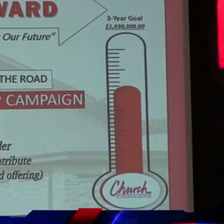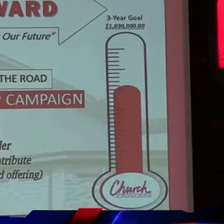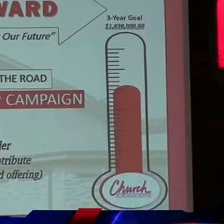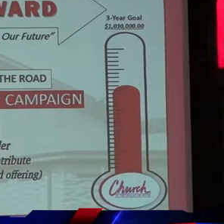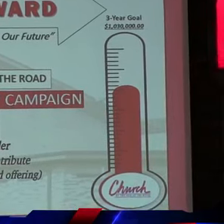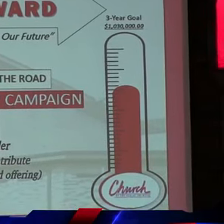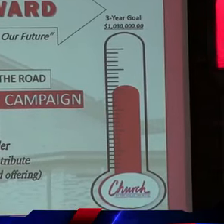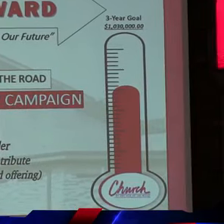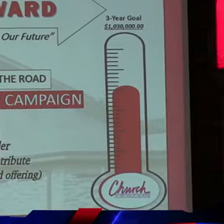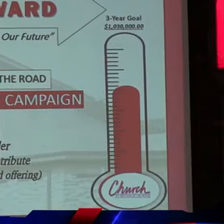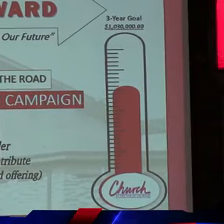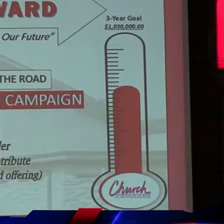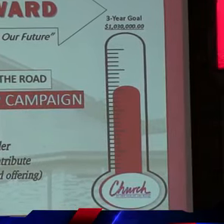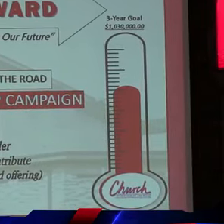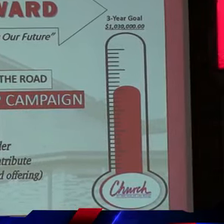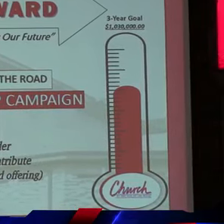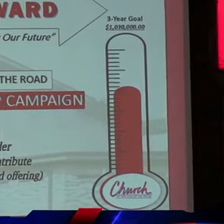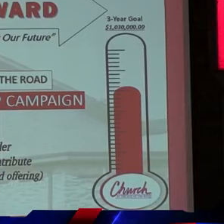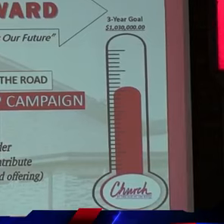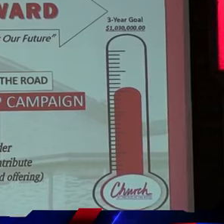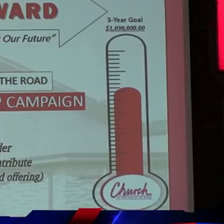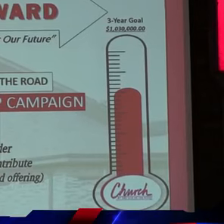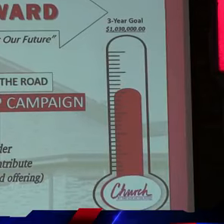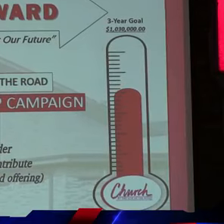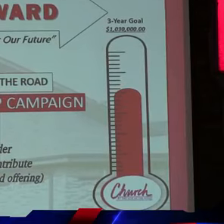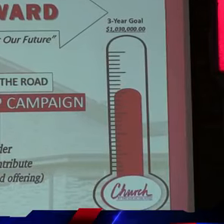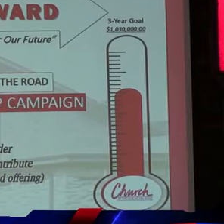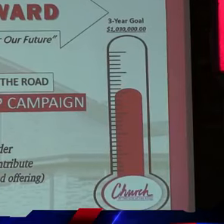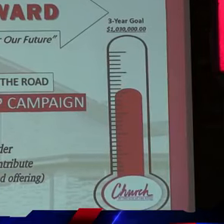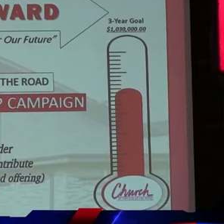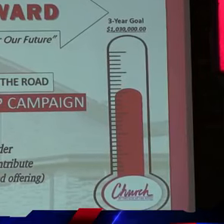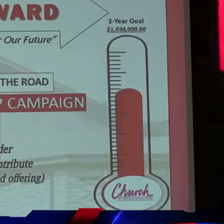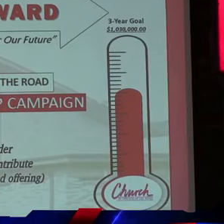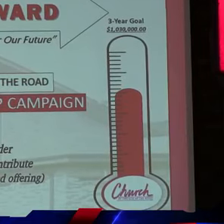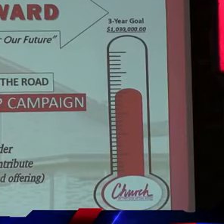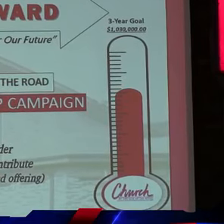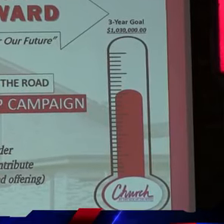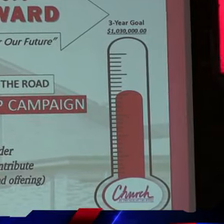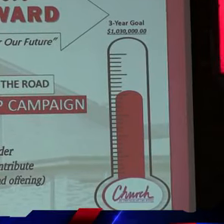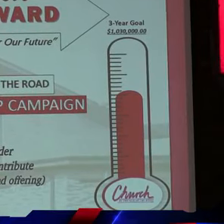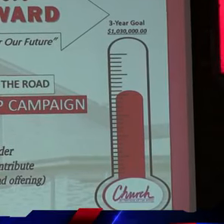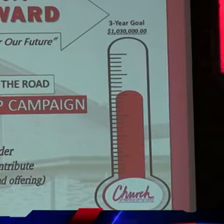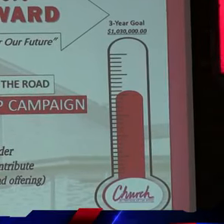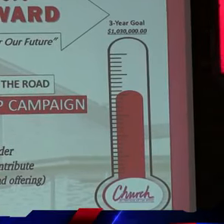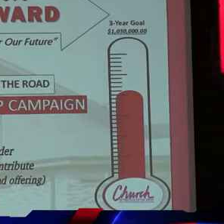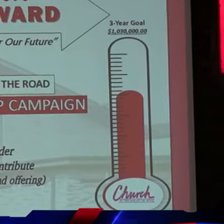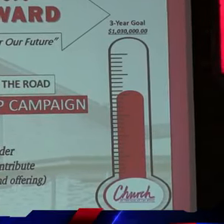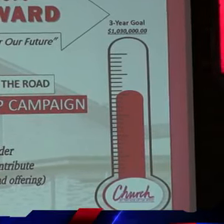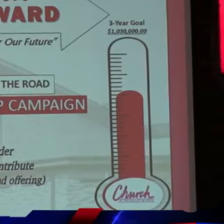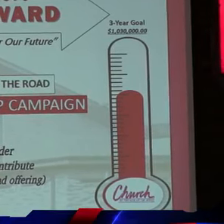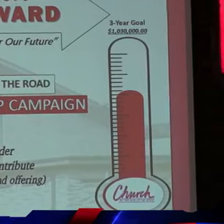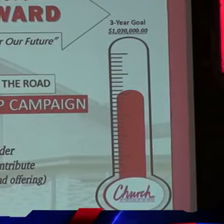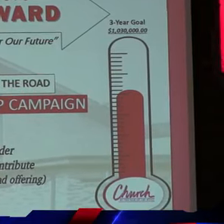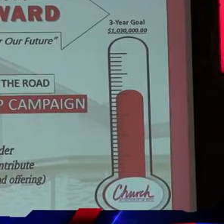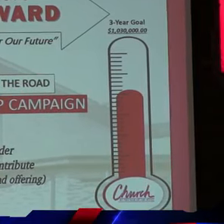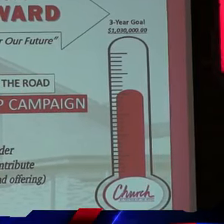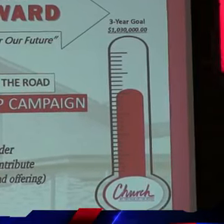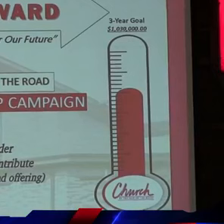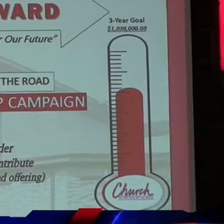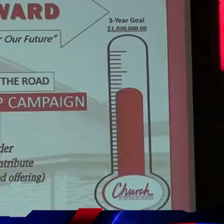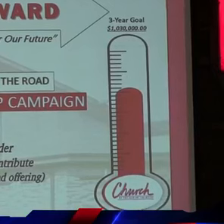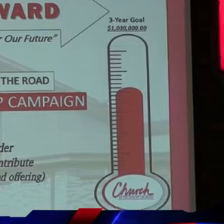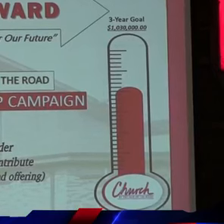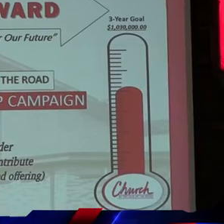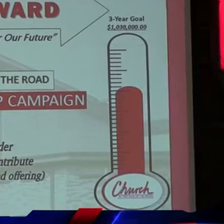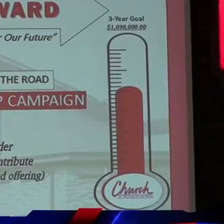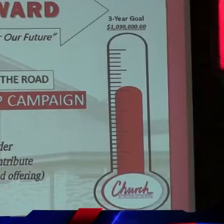you have been giving, we say thank you. If you're thinking about giving, we say thank you. It is for the purpose of remodeling here at church by the